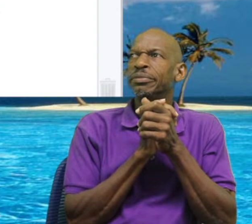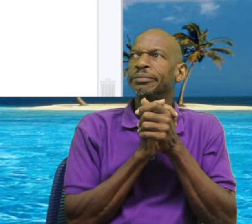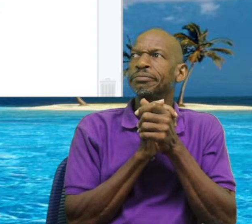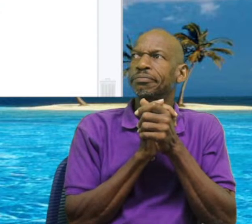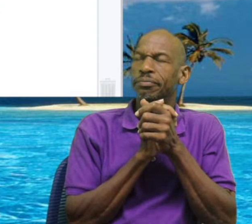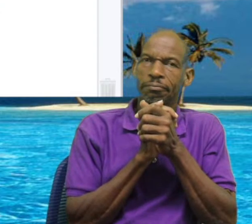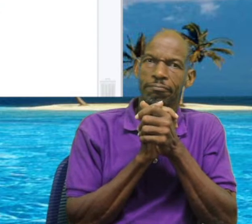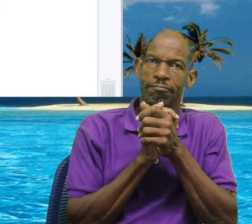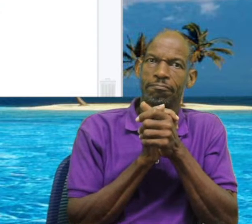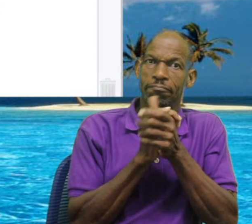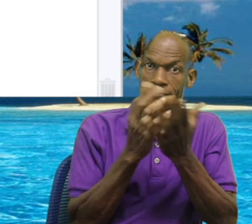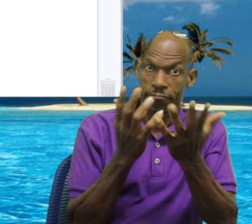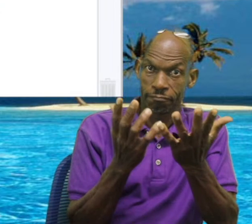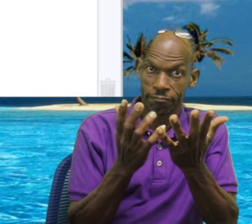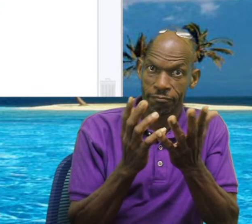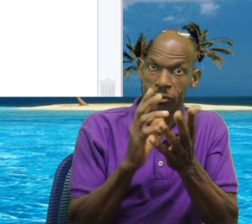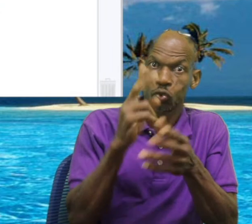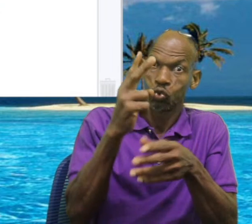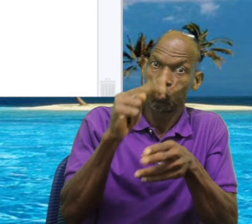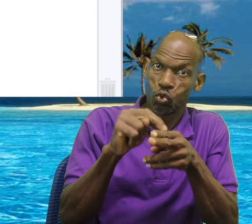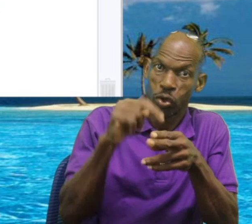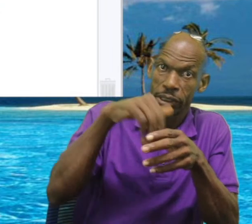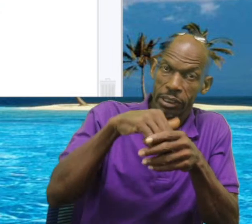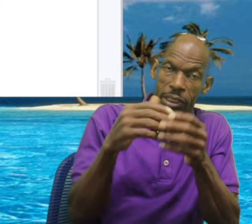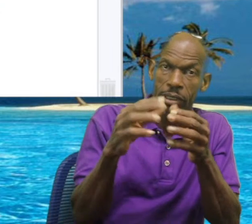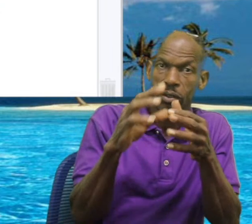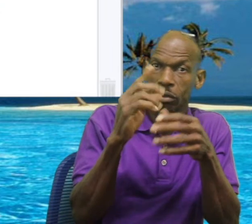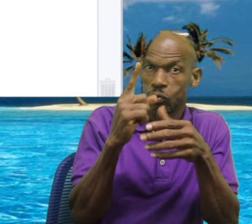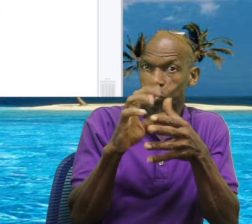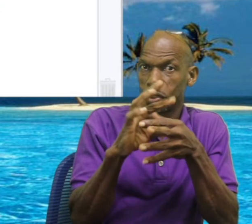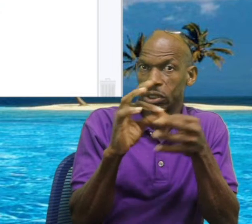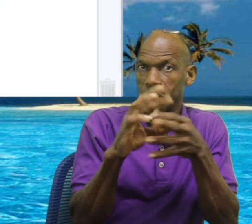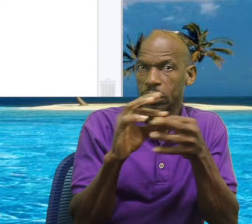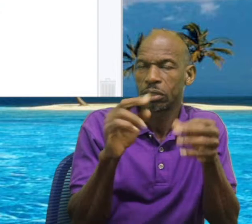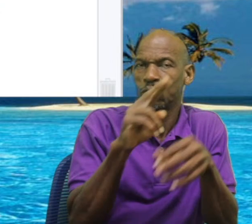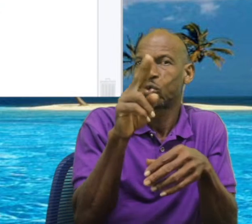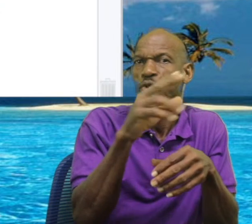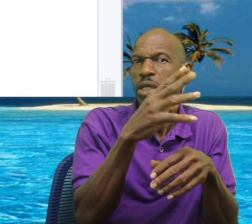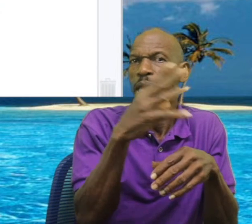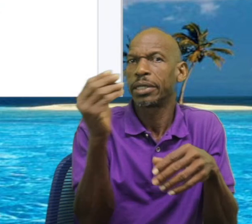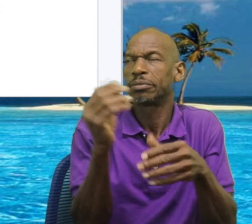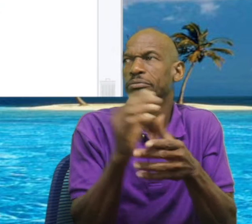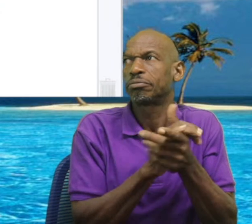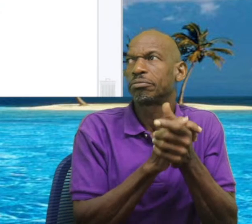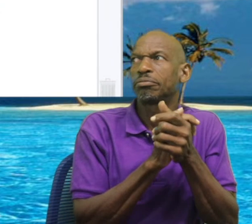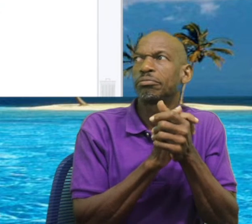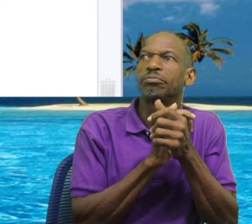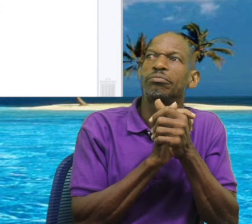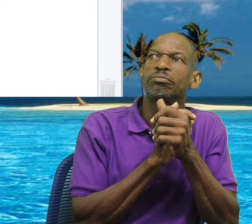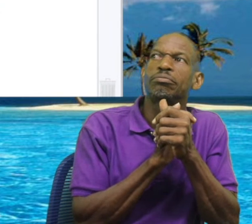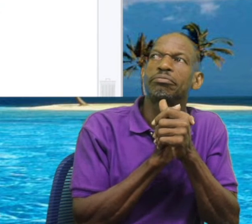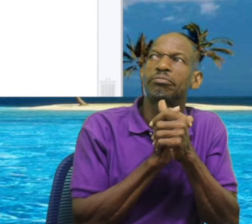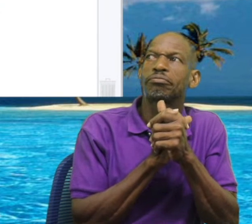nouns together in a sentence, you must put and. Right? I use and.